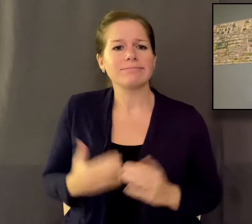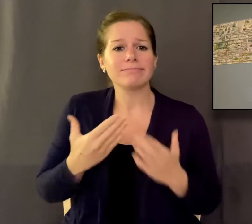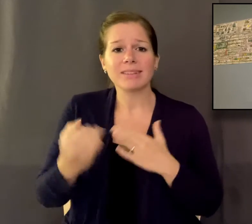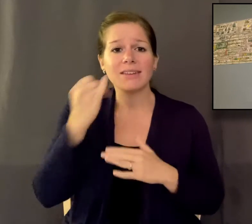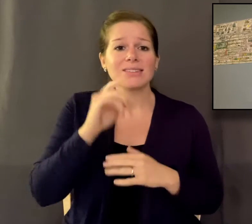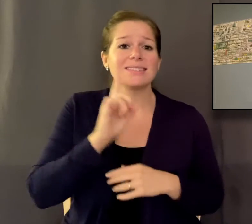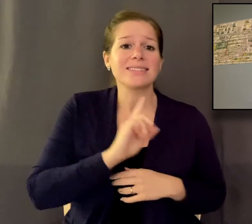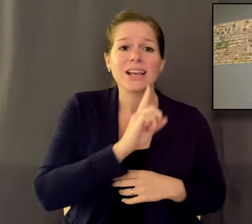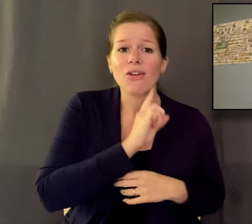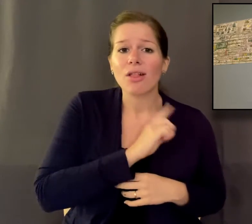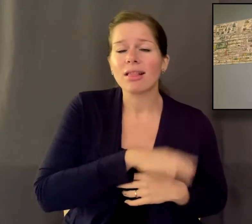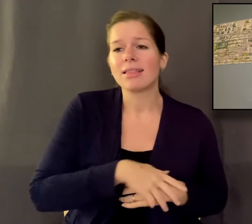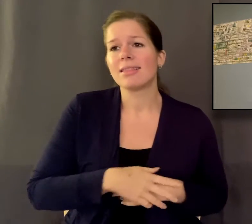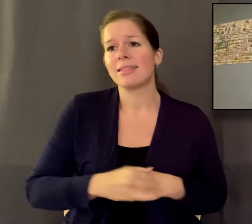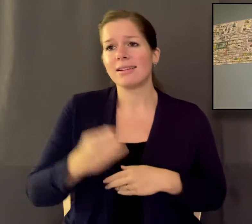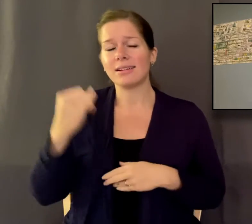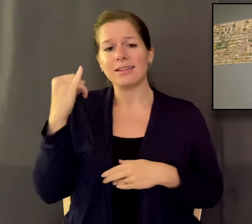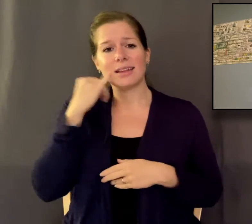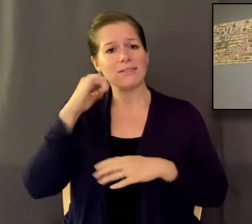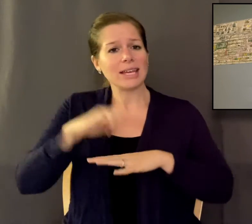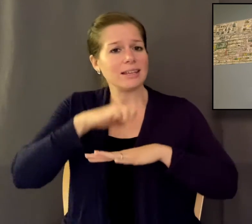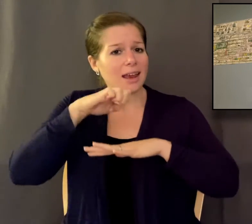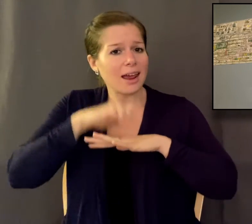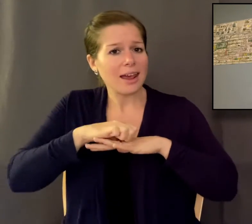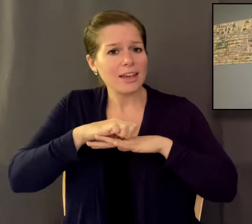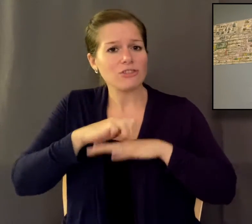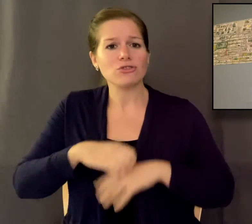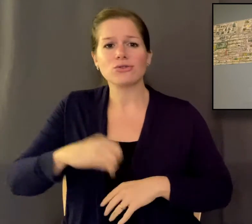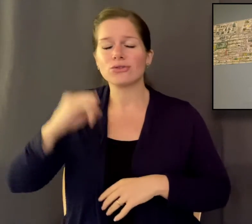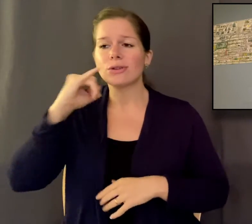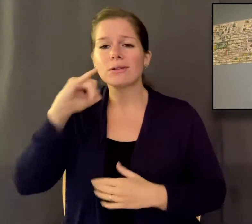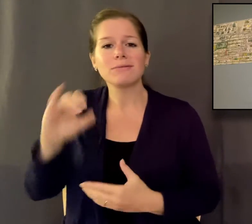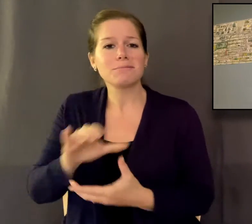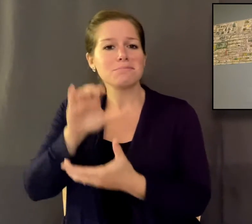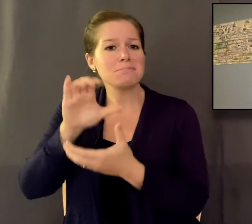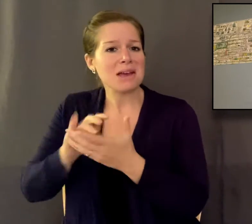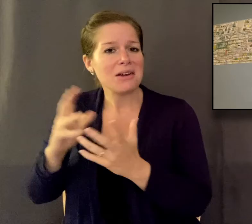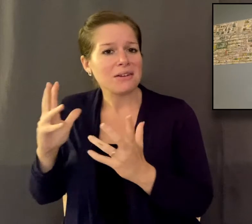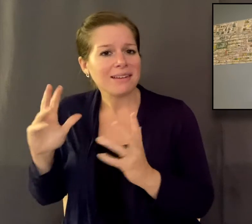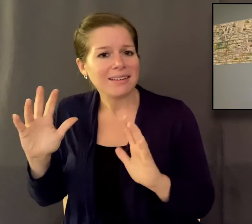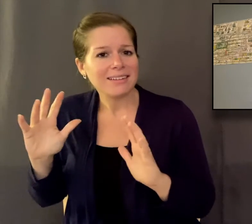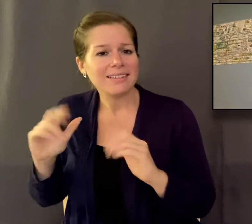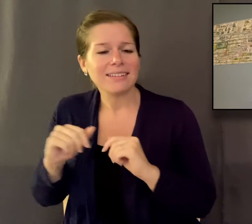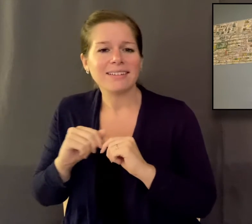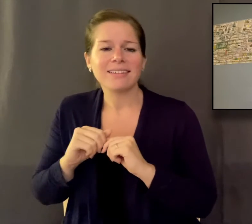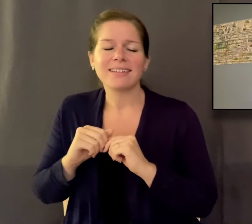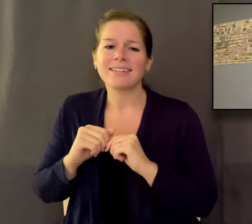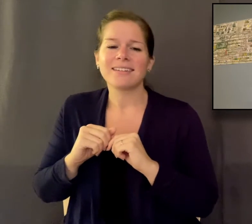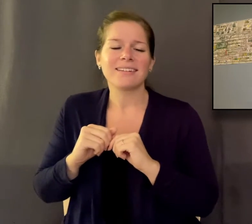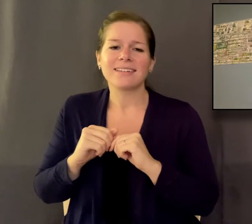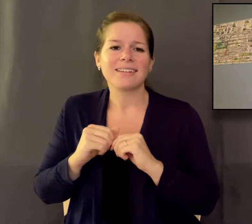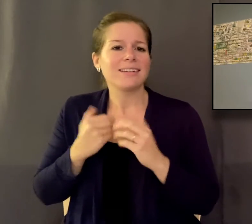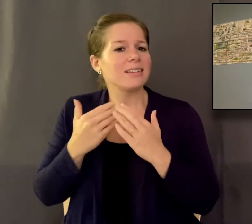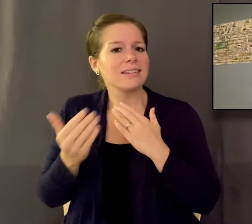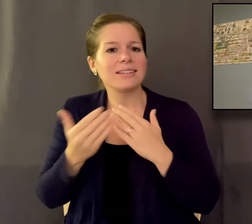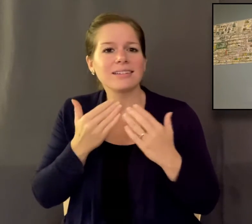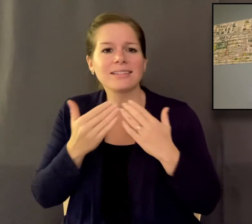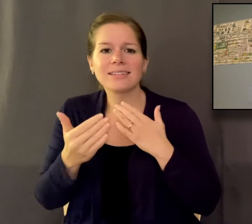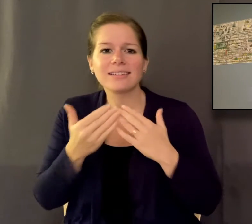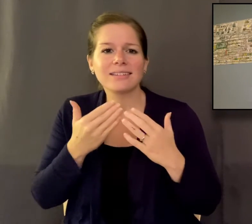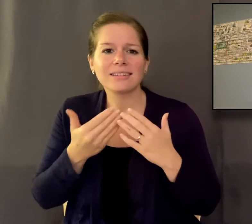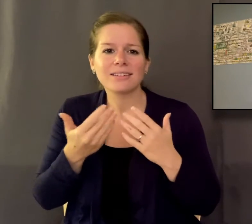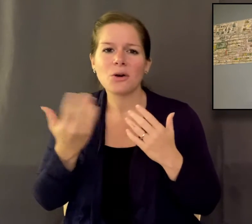your heart ready to be married and to give your heart to that person. If you're married, live in selfless